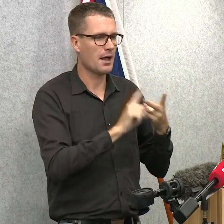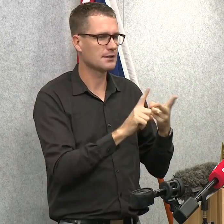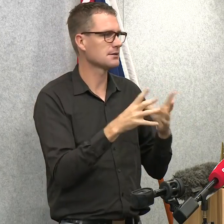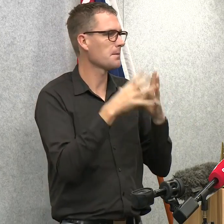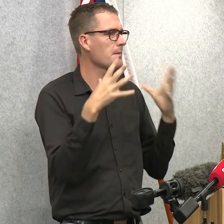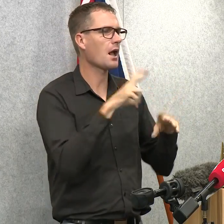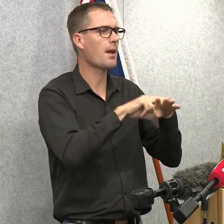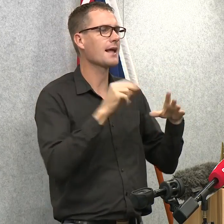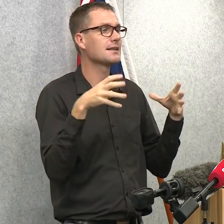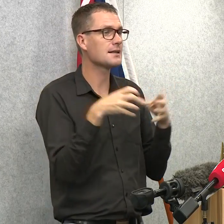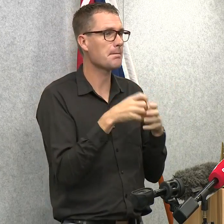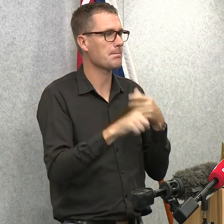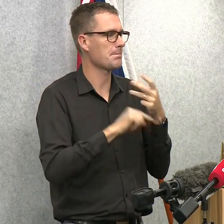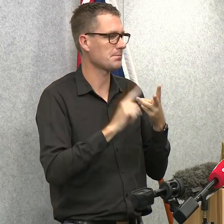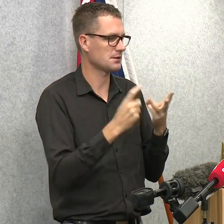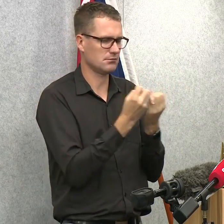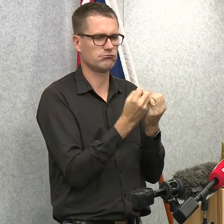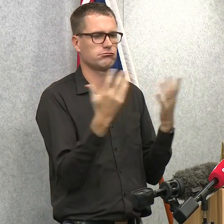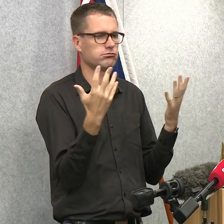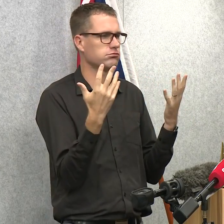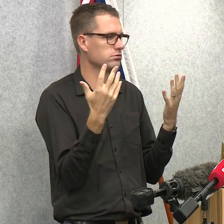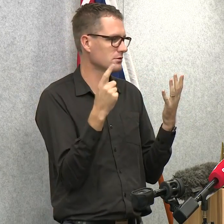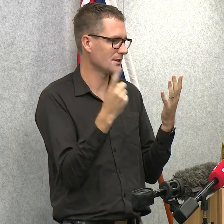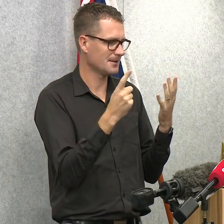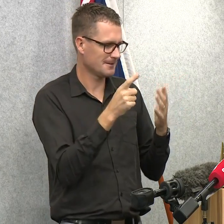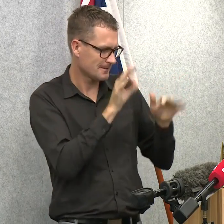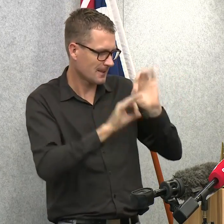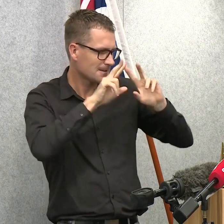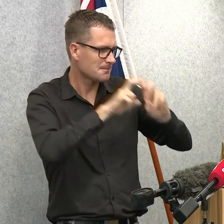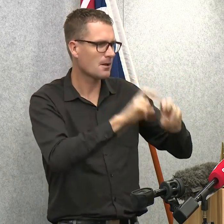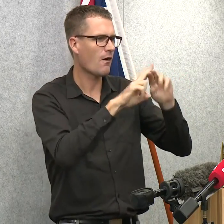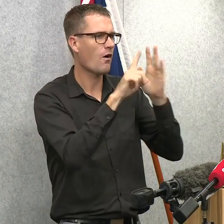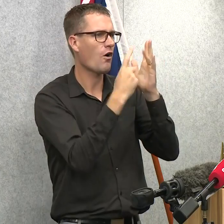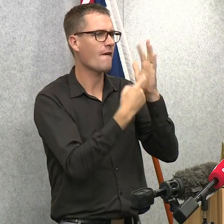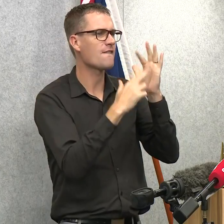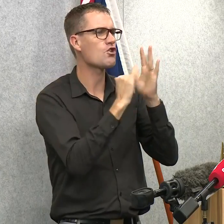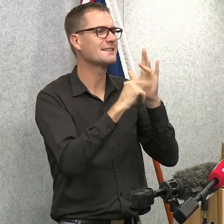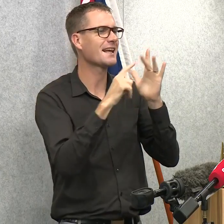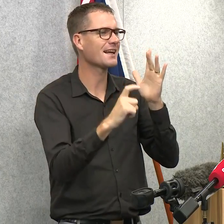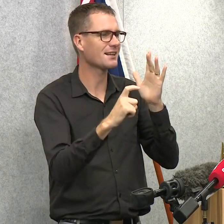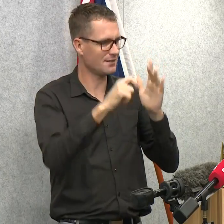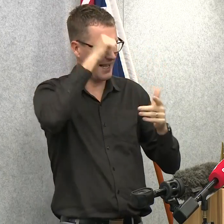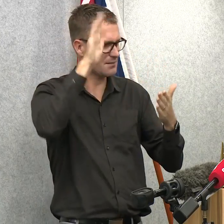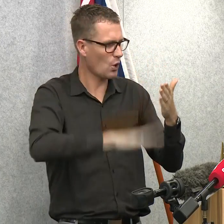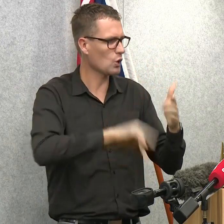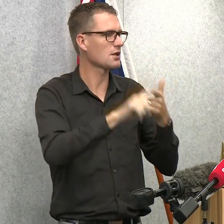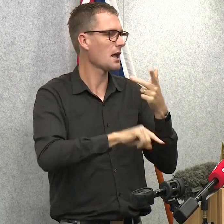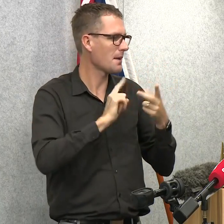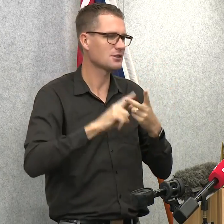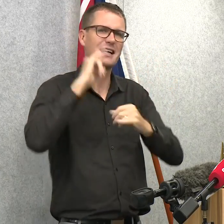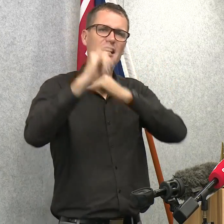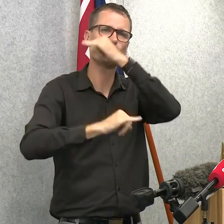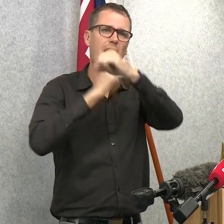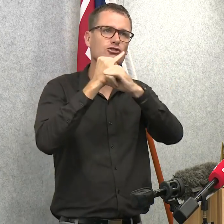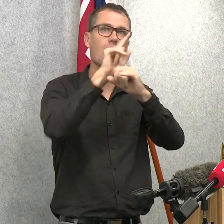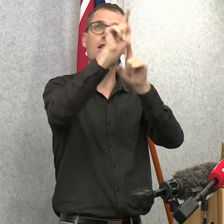large number of forensic experts. We have international experts as part